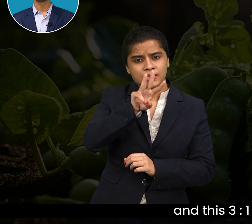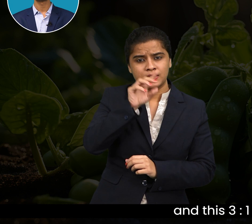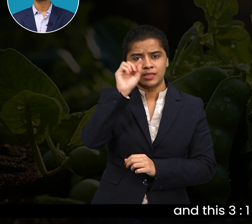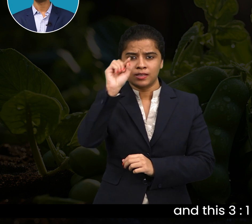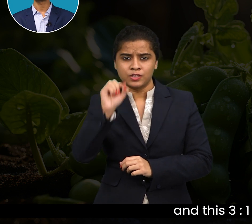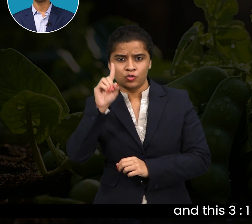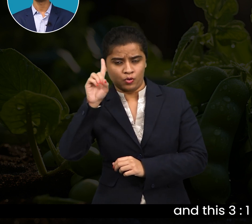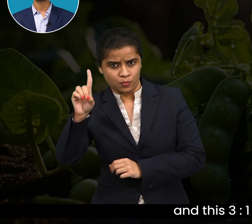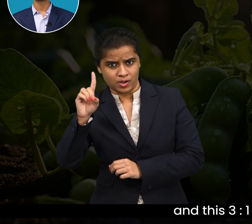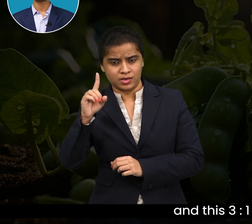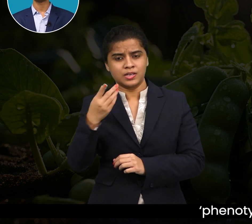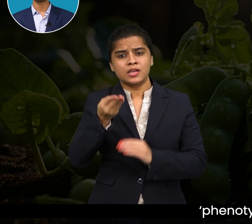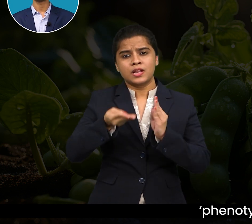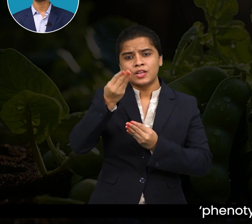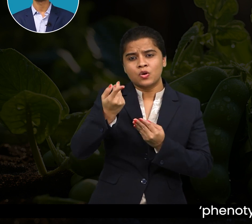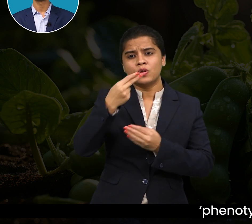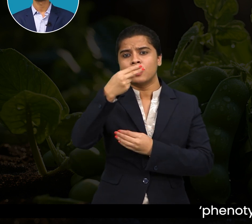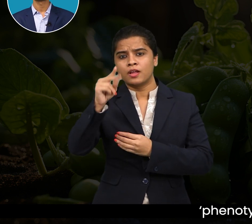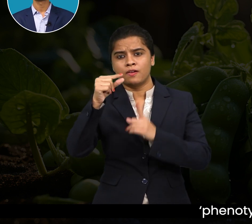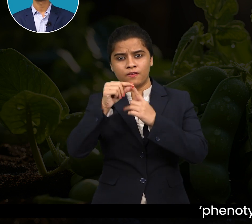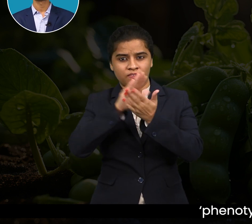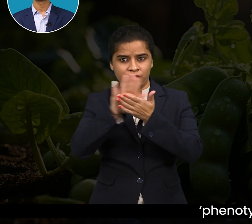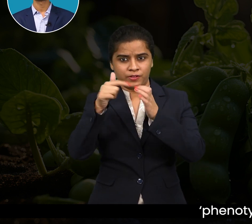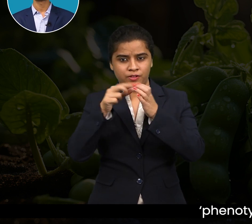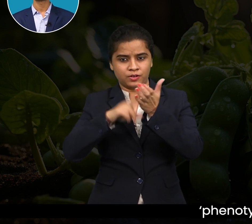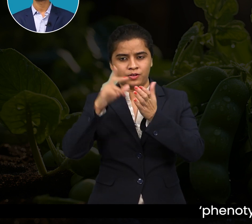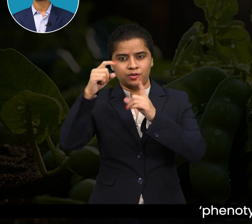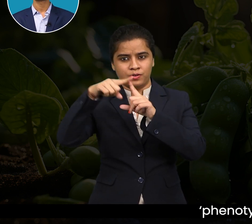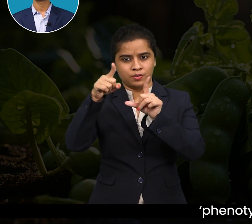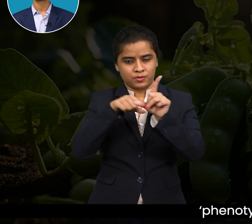ratio is called phenotypic ratio.